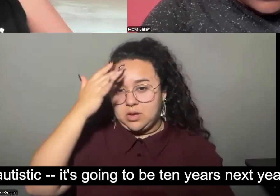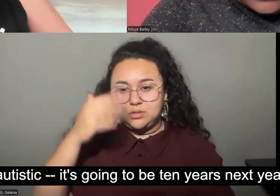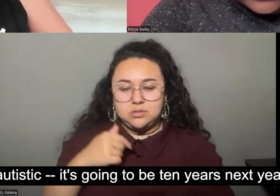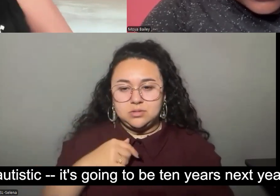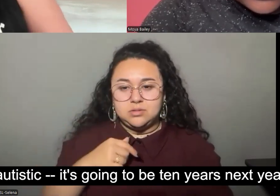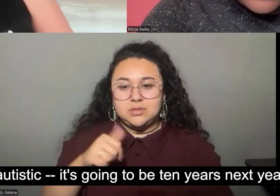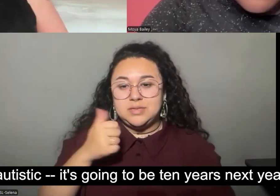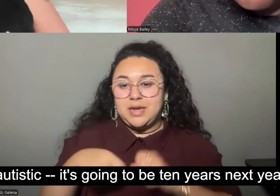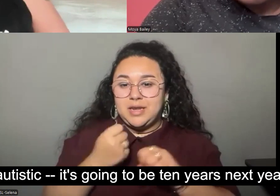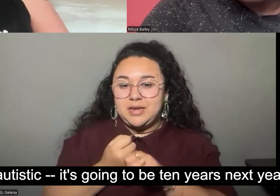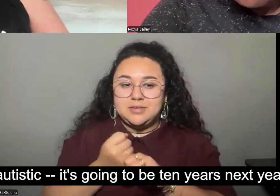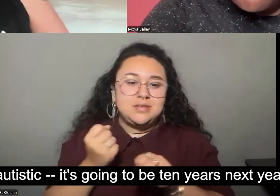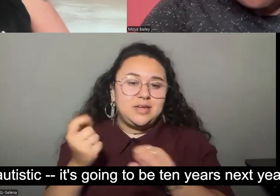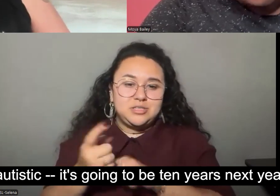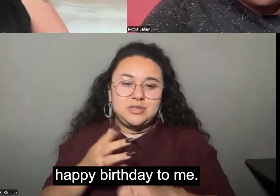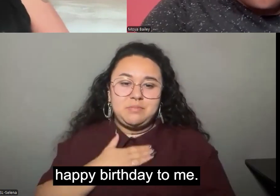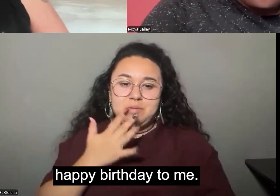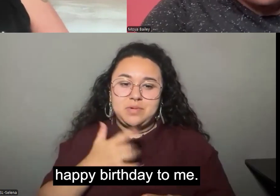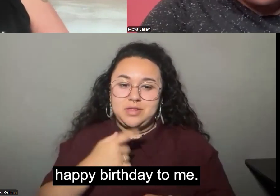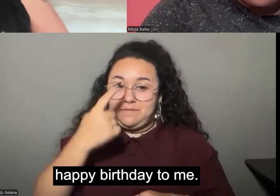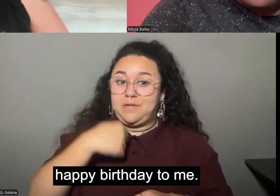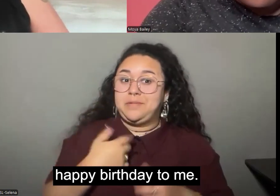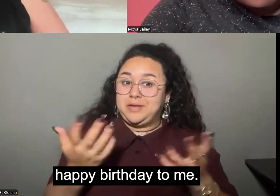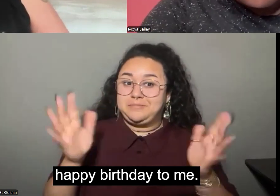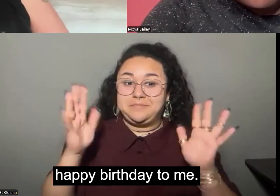10 years next year. Yay, happy birthday to me. Um,